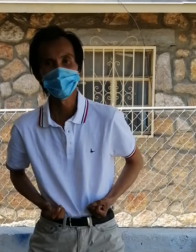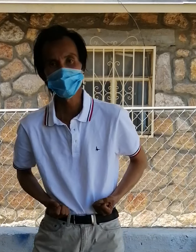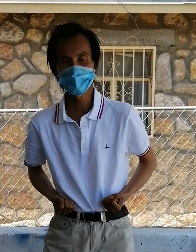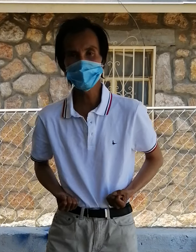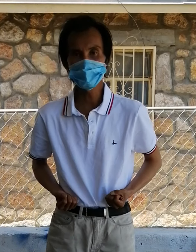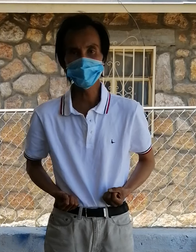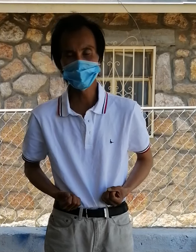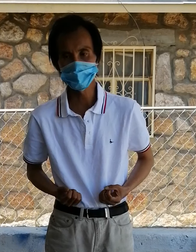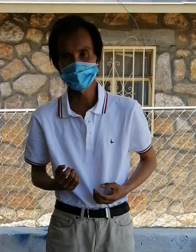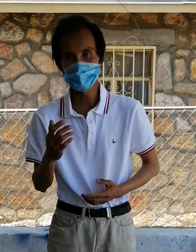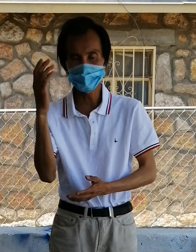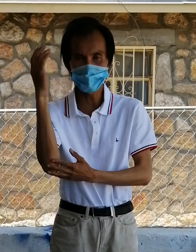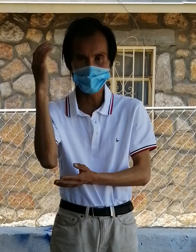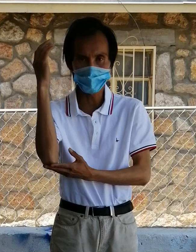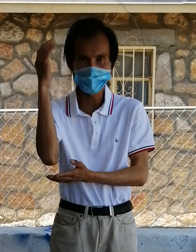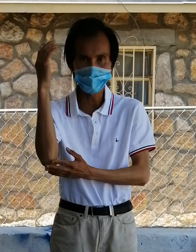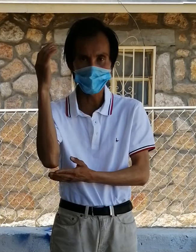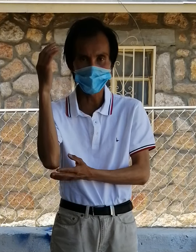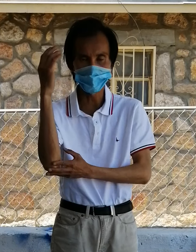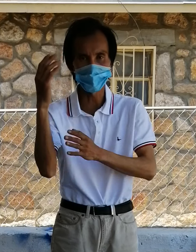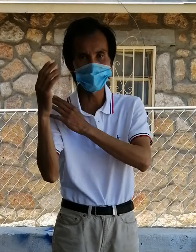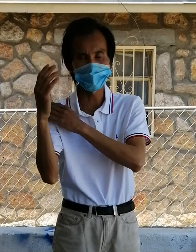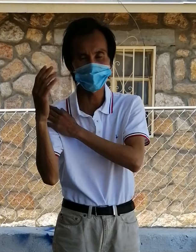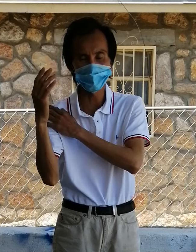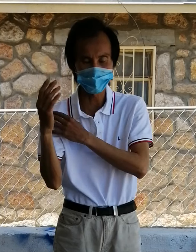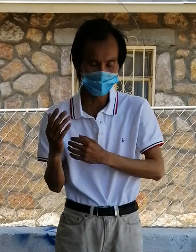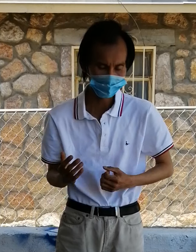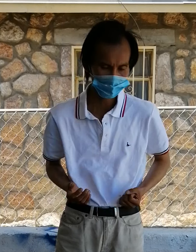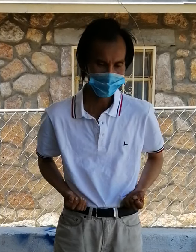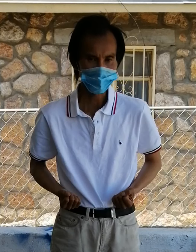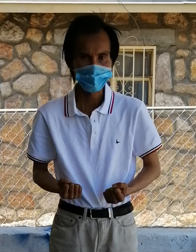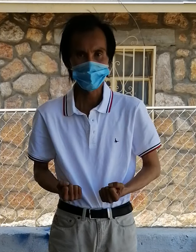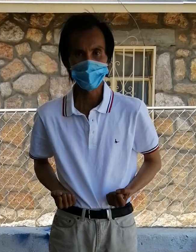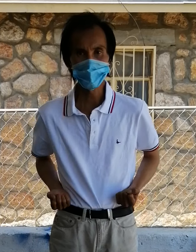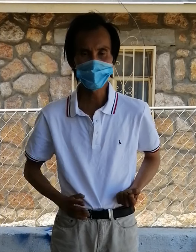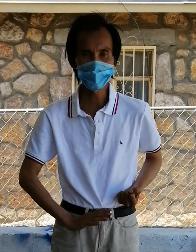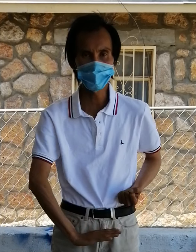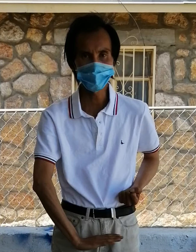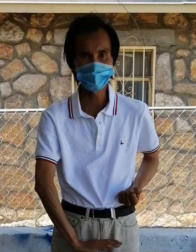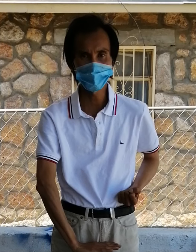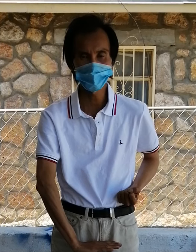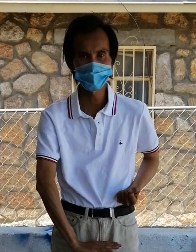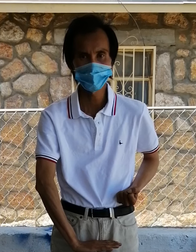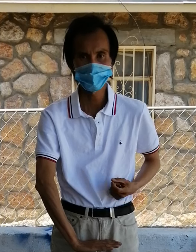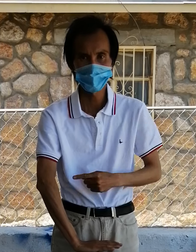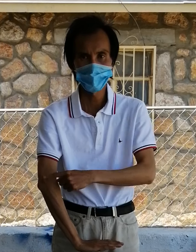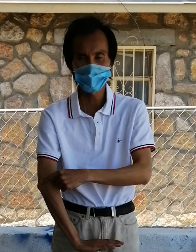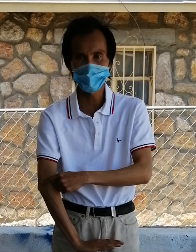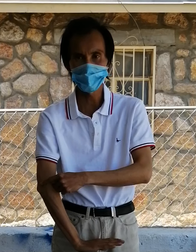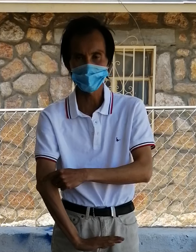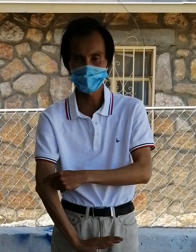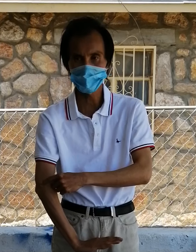This section mainly is in the elbow and the shoulder. The other one, you know, elbow, same.